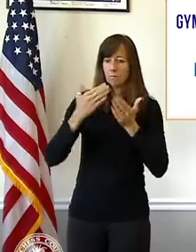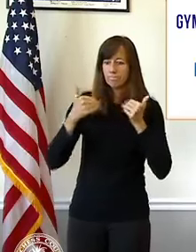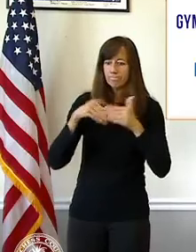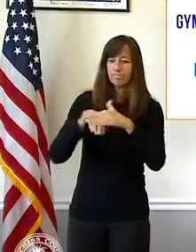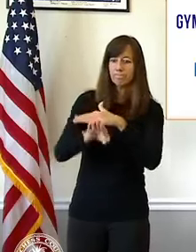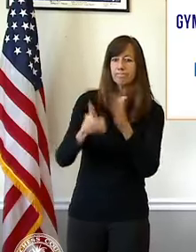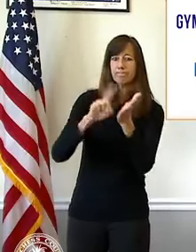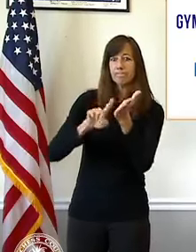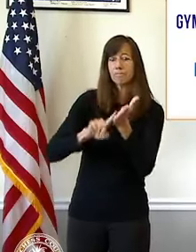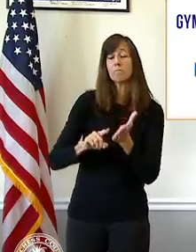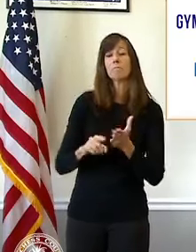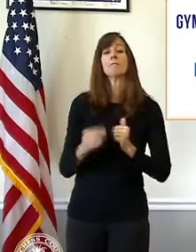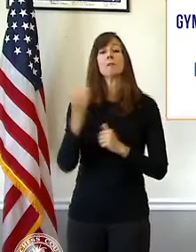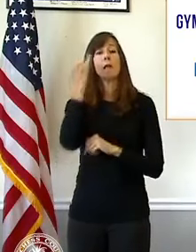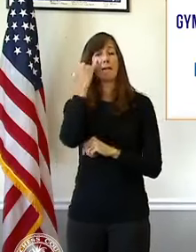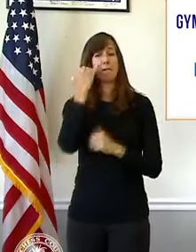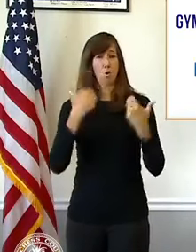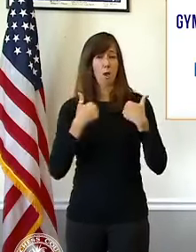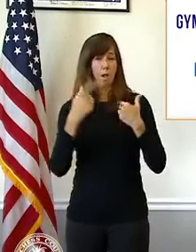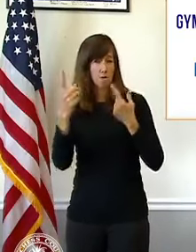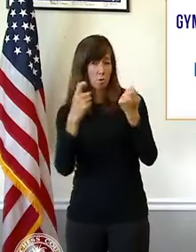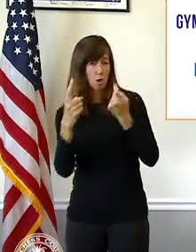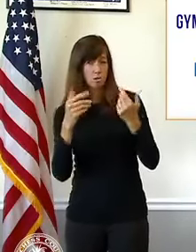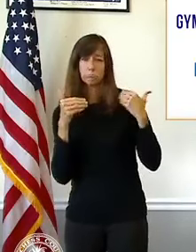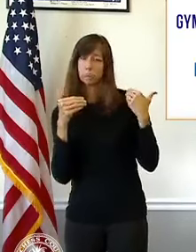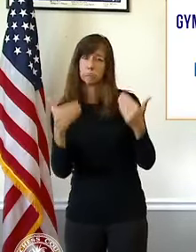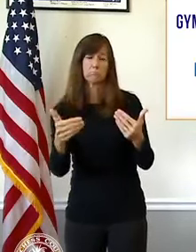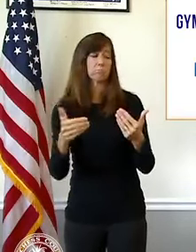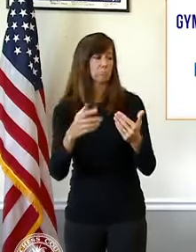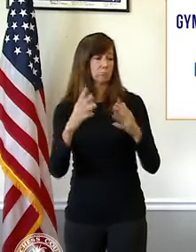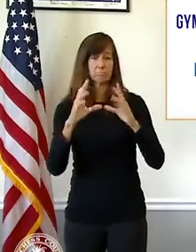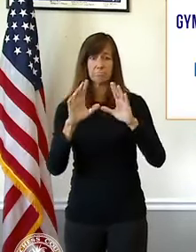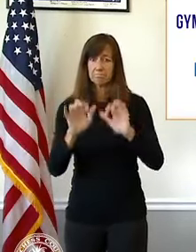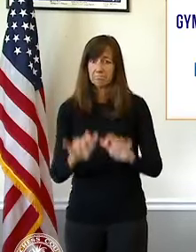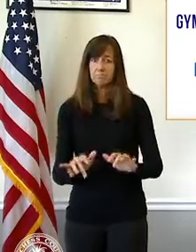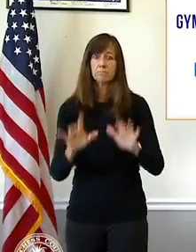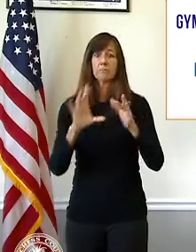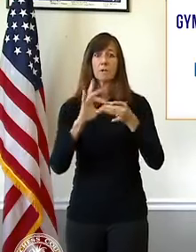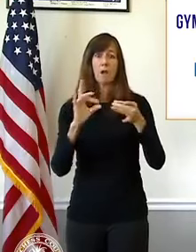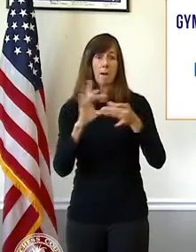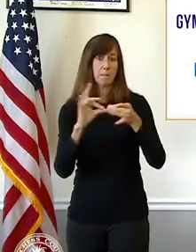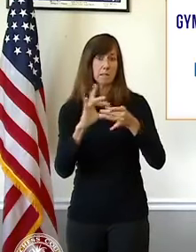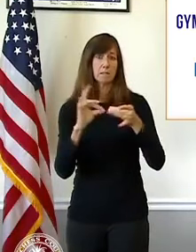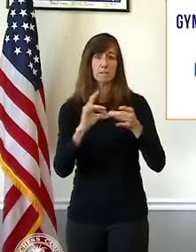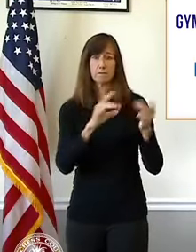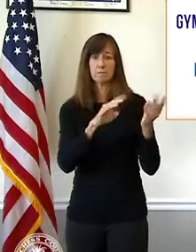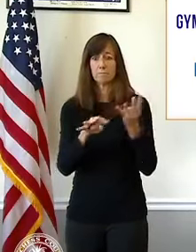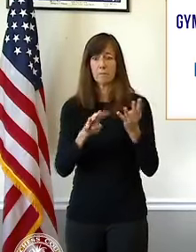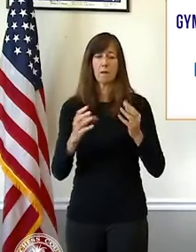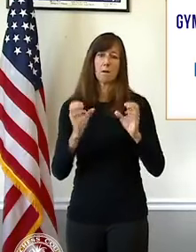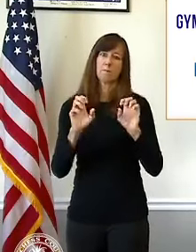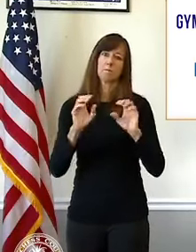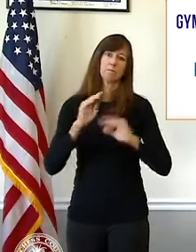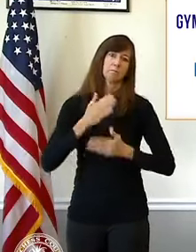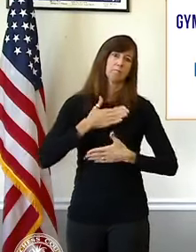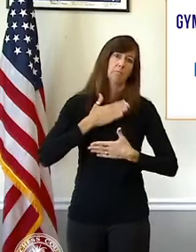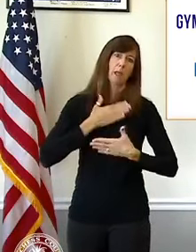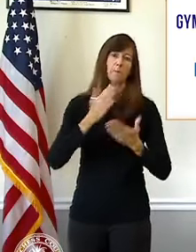comment section below the live stream. Happy to get to as many as we can this afternoon.